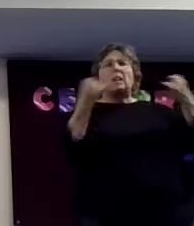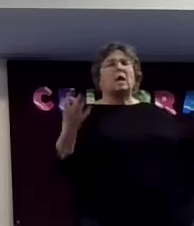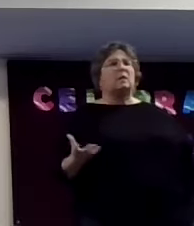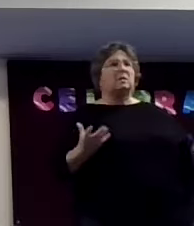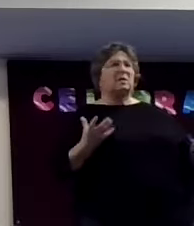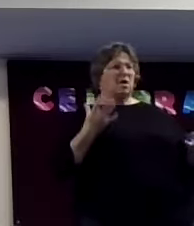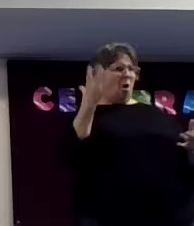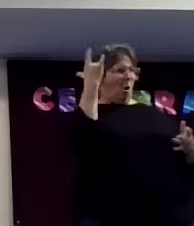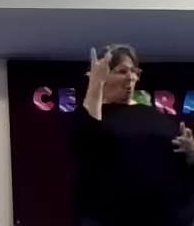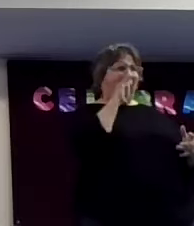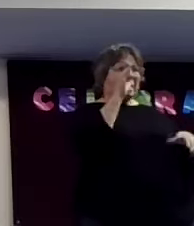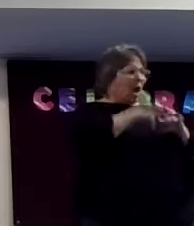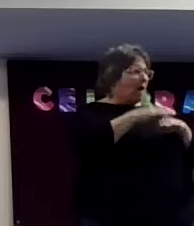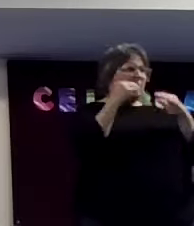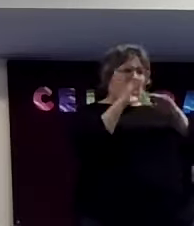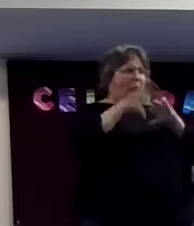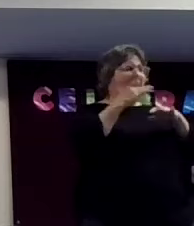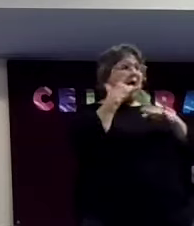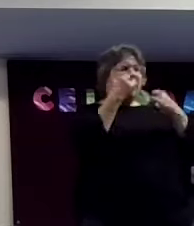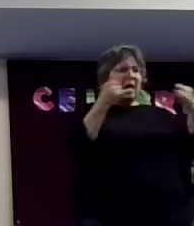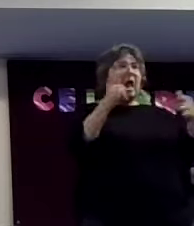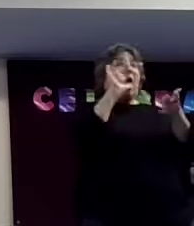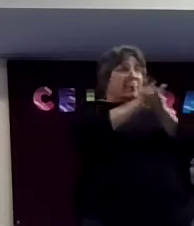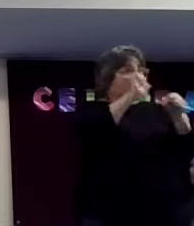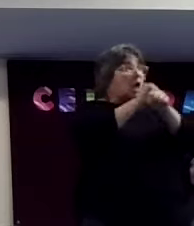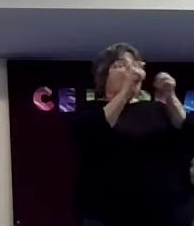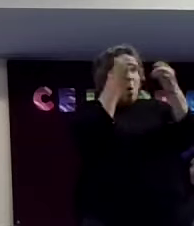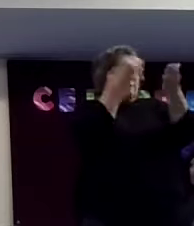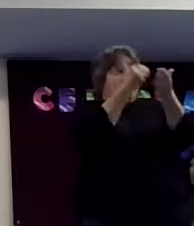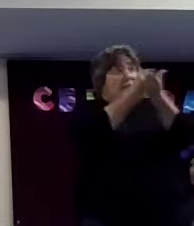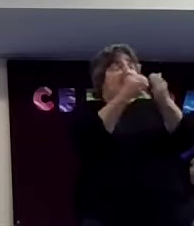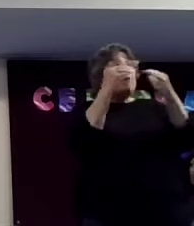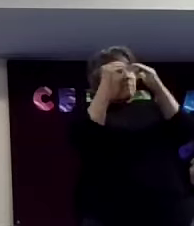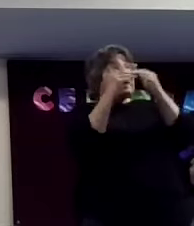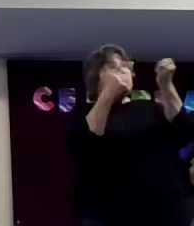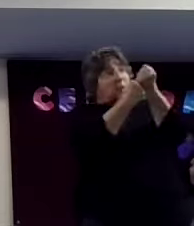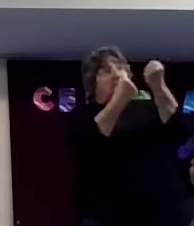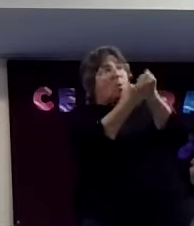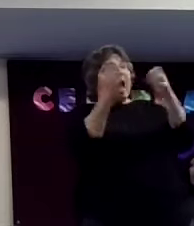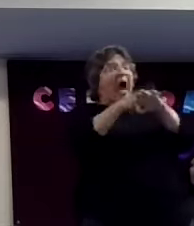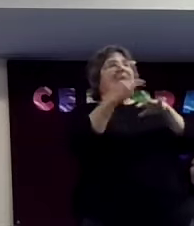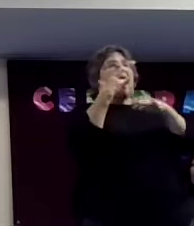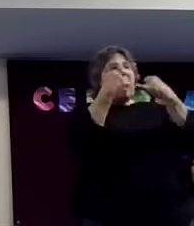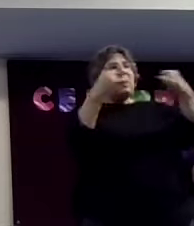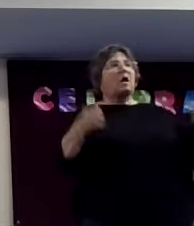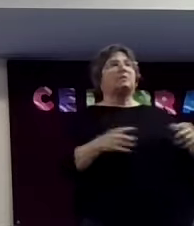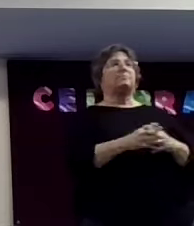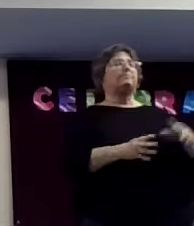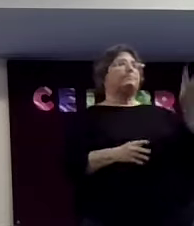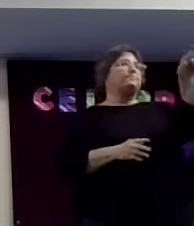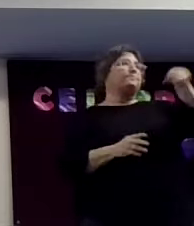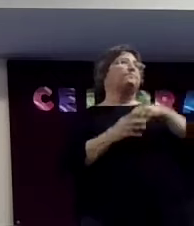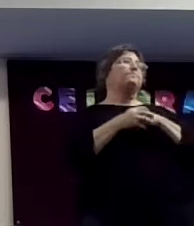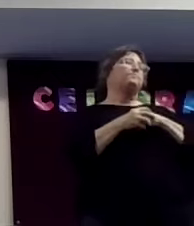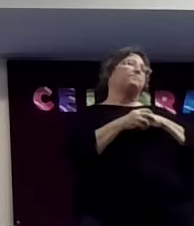Right? Why is it in your face? Right. That jobs. Right. More Absolutely. Peers, absolutely. Peers on the hotline. Absolutely. Yes,